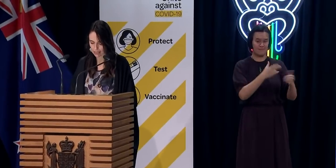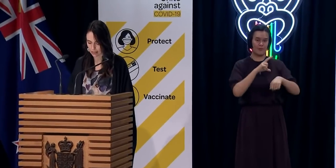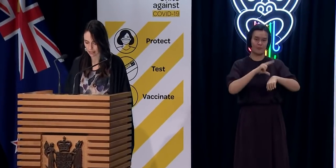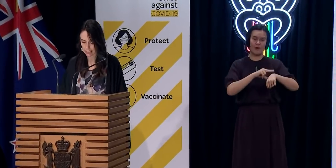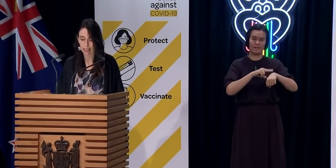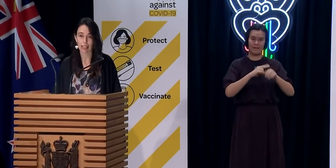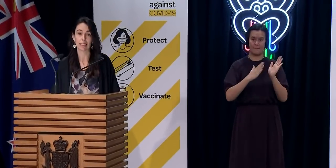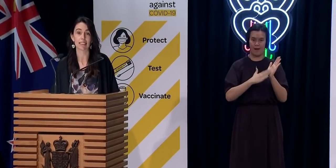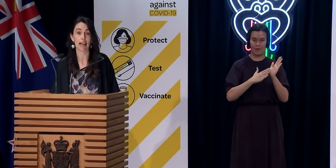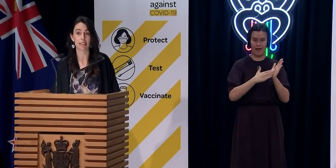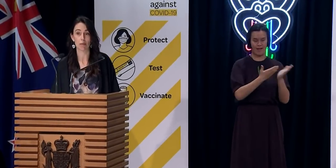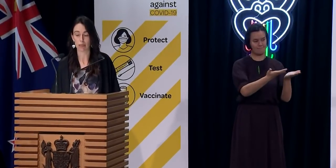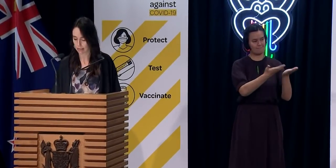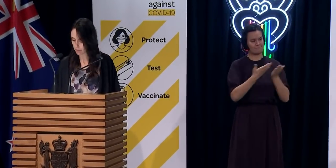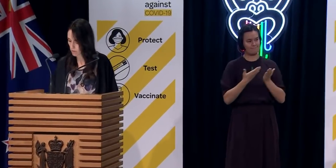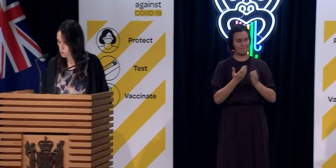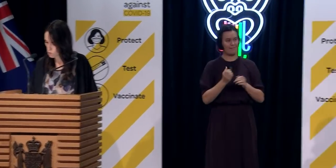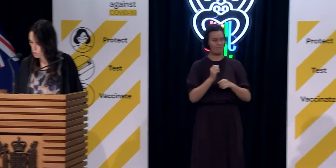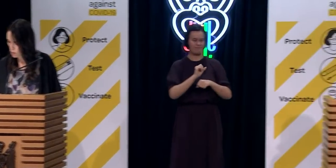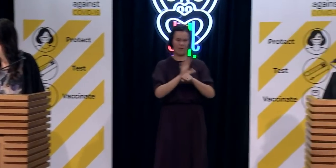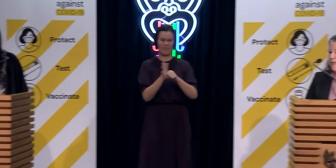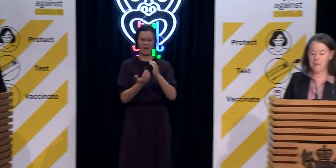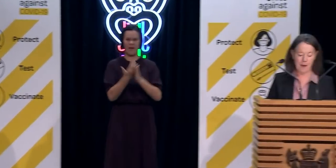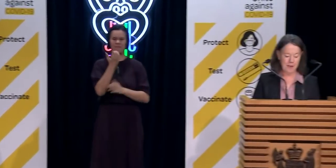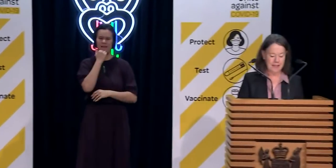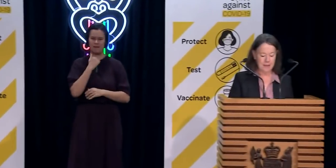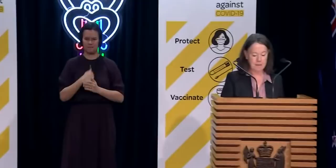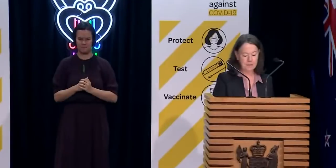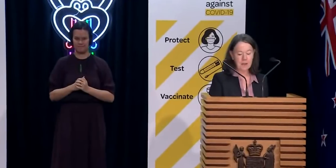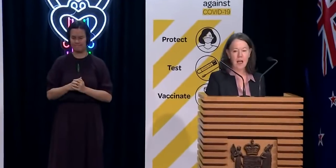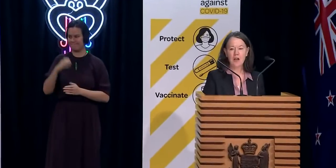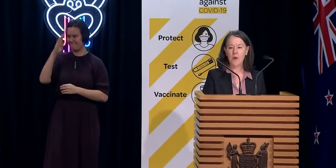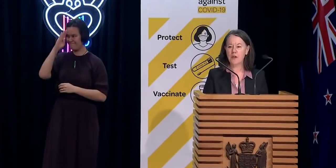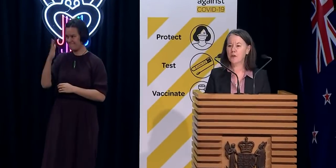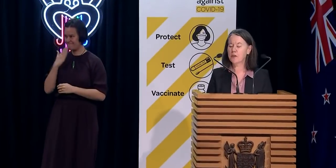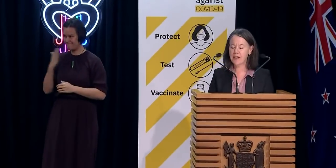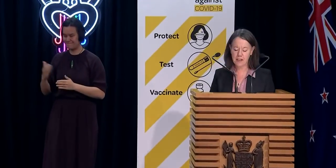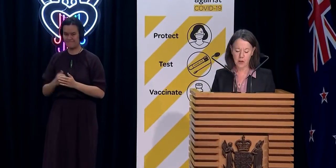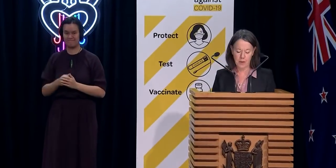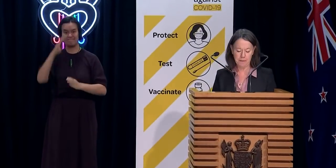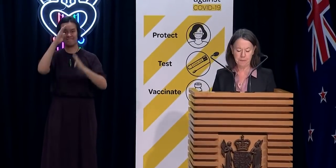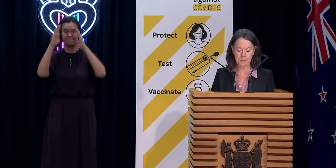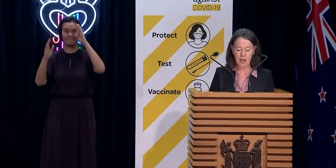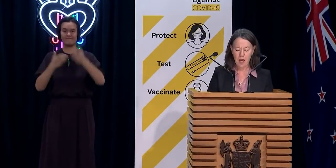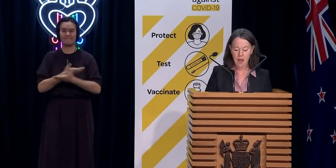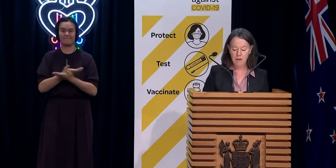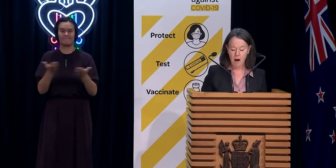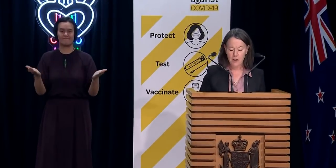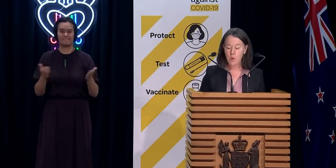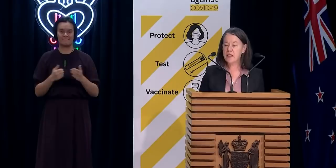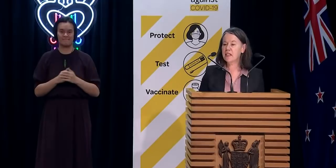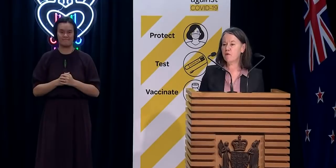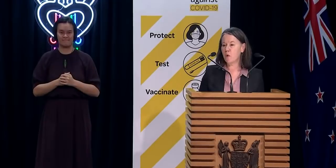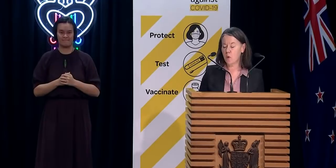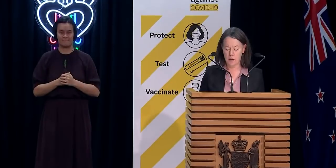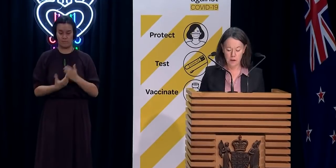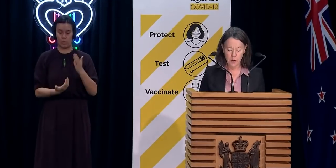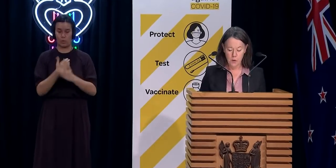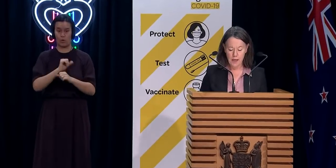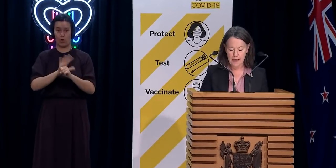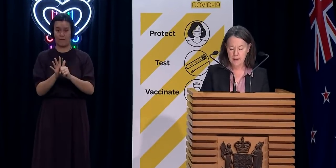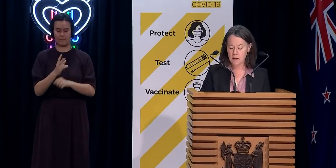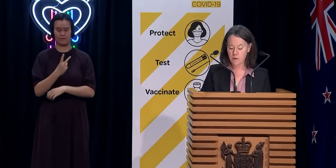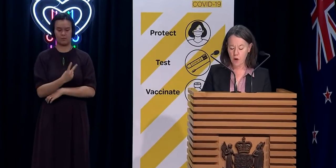McElnay to give us the latest case numbers. Namihi, Prime Minister. Kia ora koutou katoa. There are 24